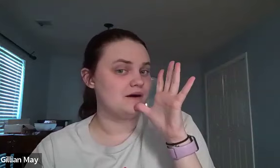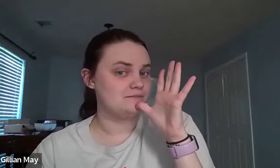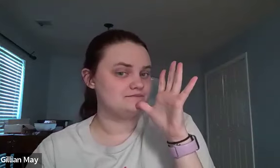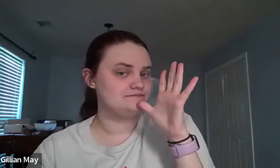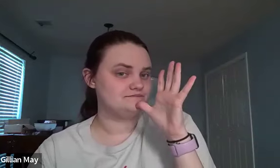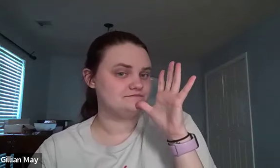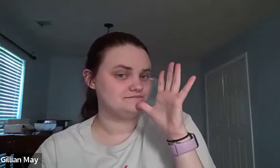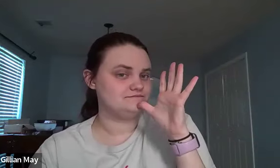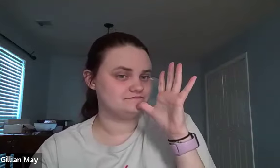Mom.